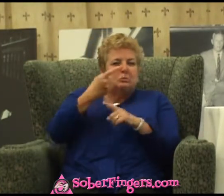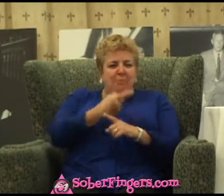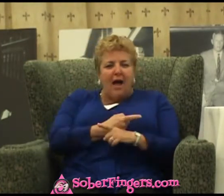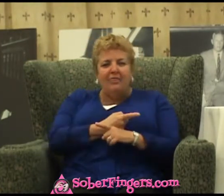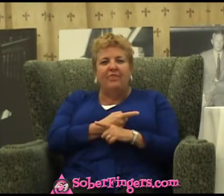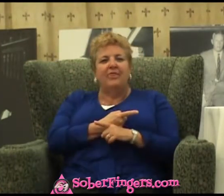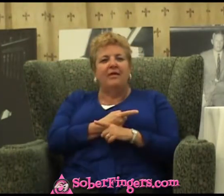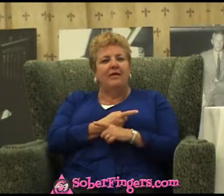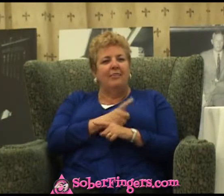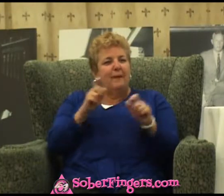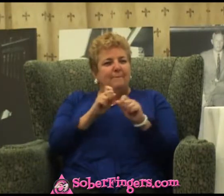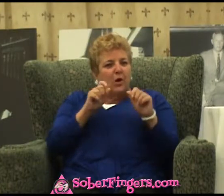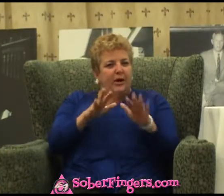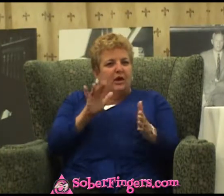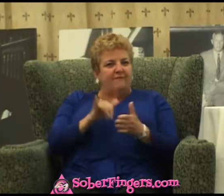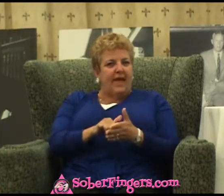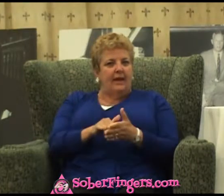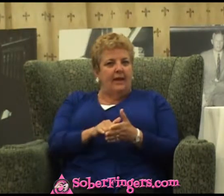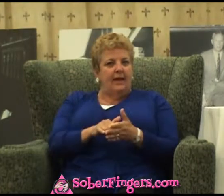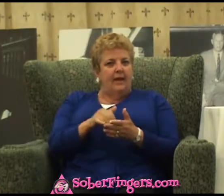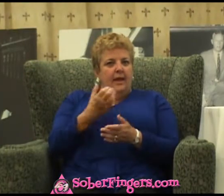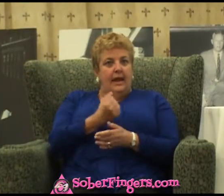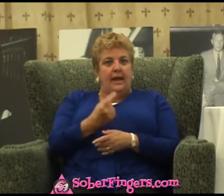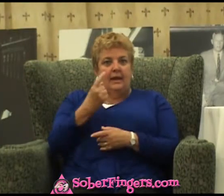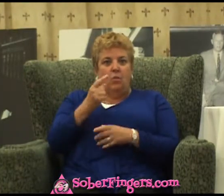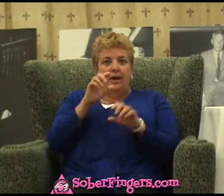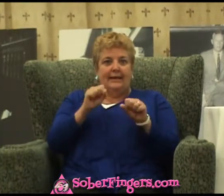of that. Anyone can get 30 years.